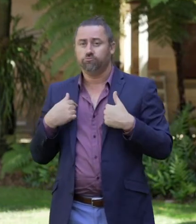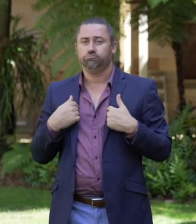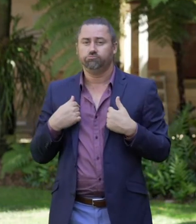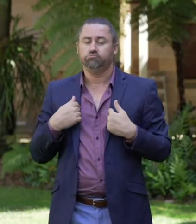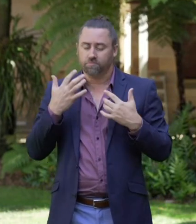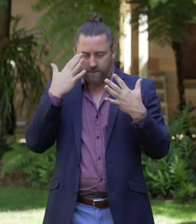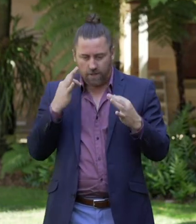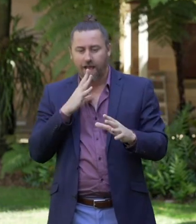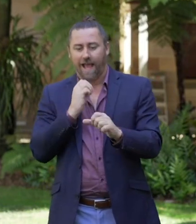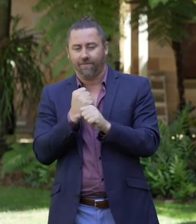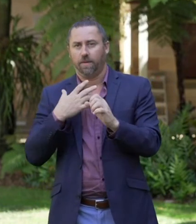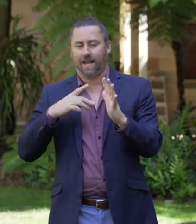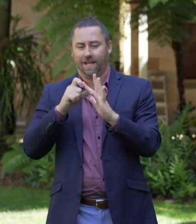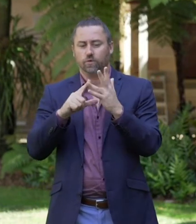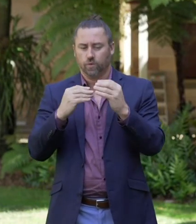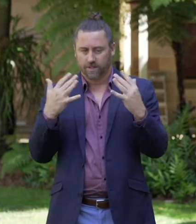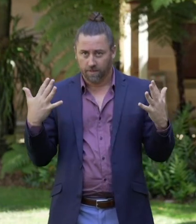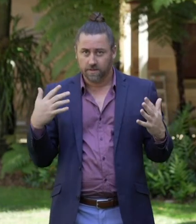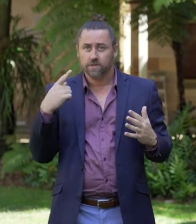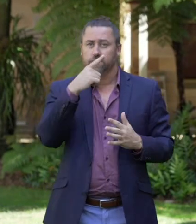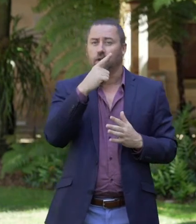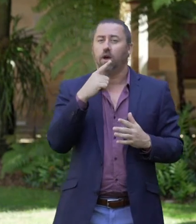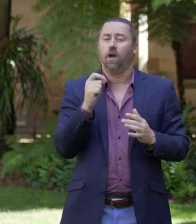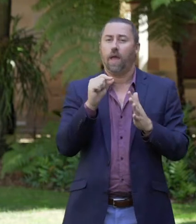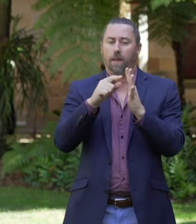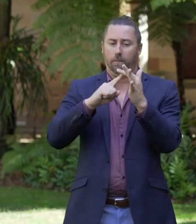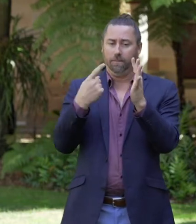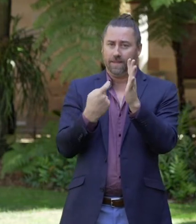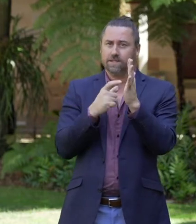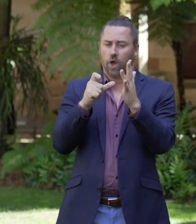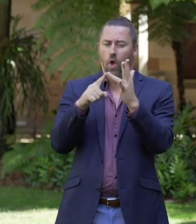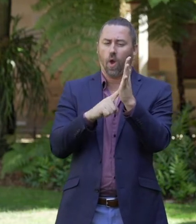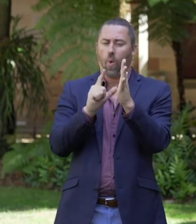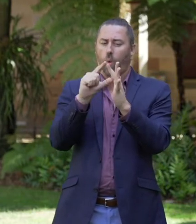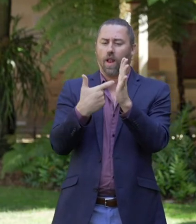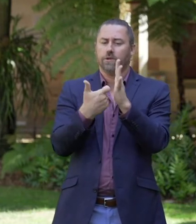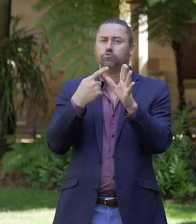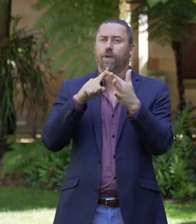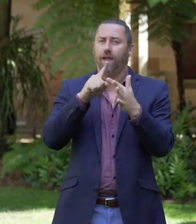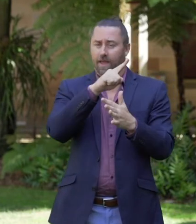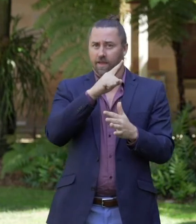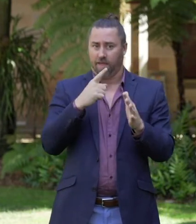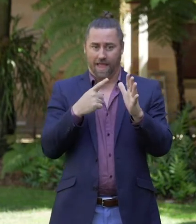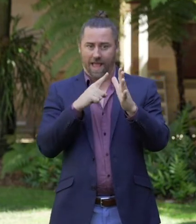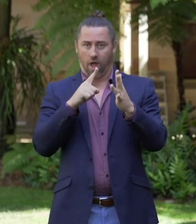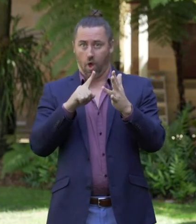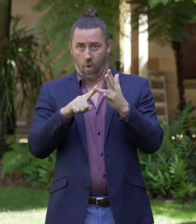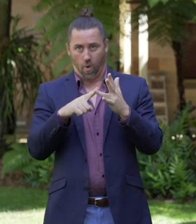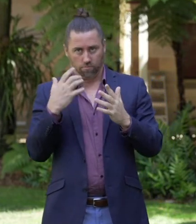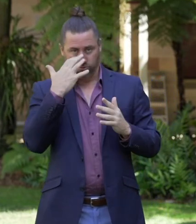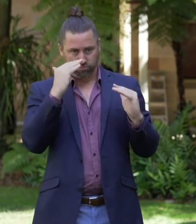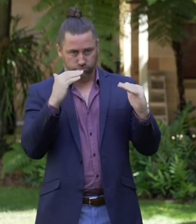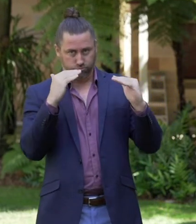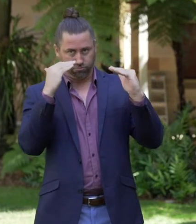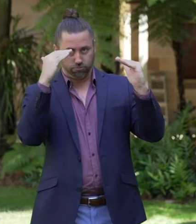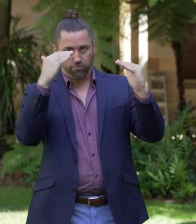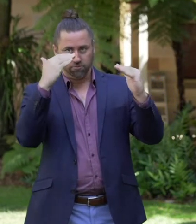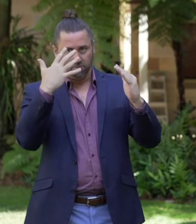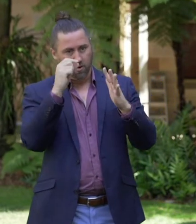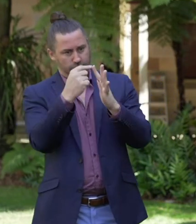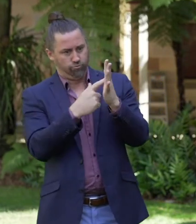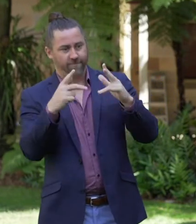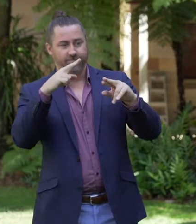announce that Emeritus Professor Peter Coaldrake AO has been appointed to conduct a review into culture and